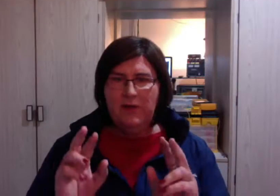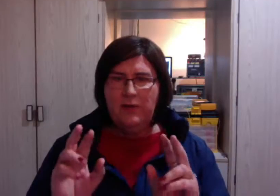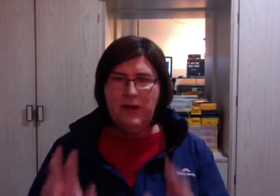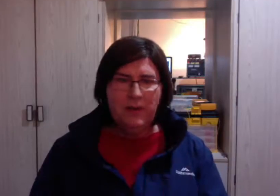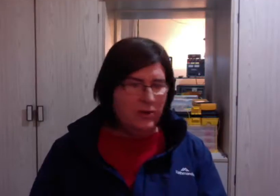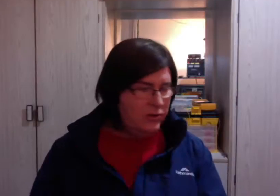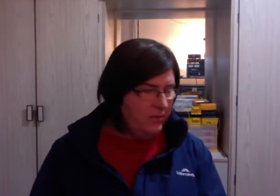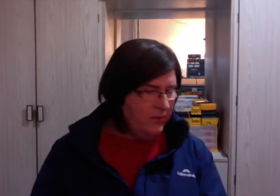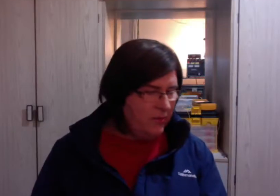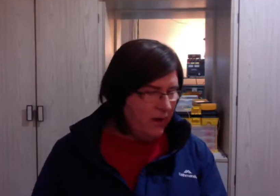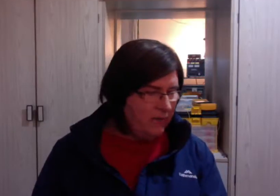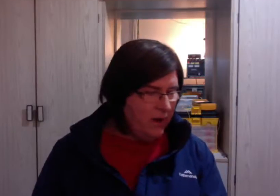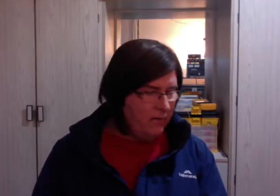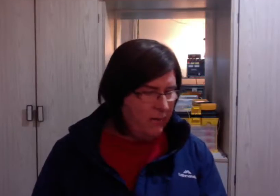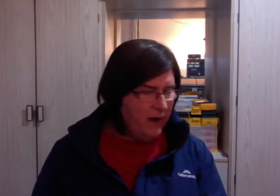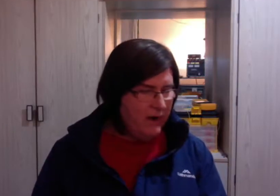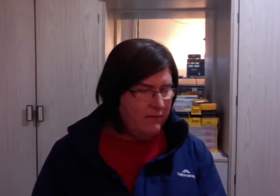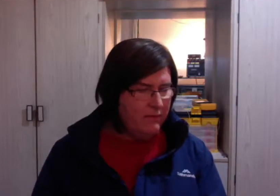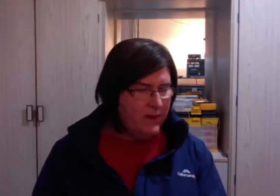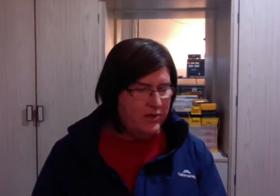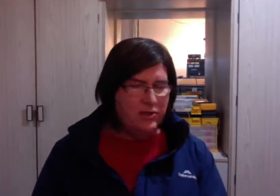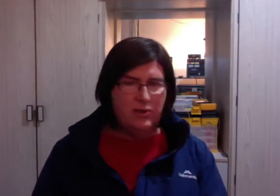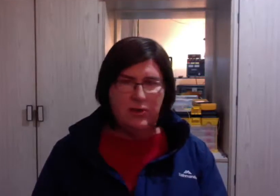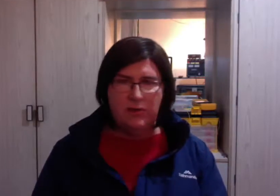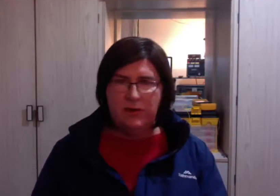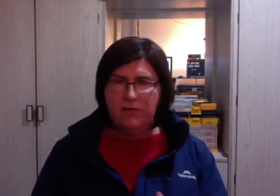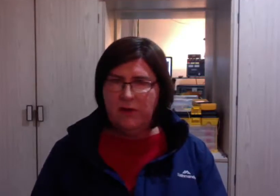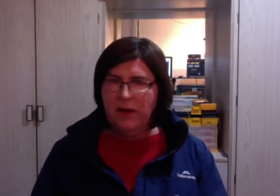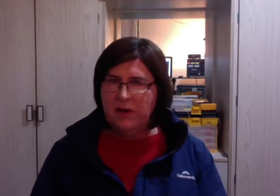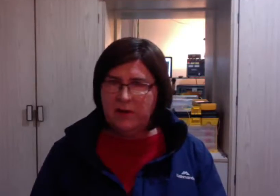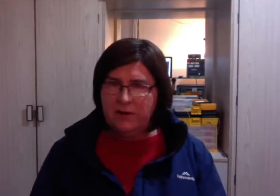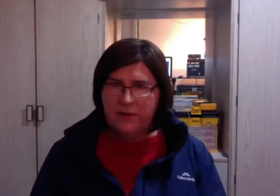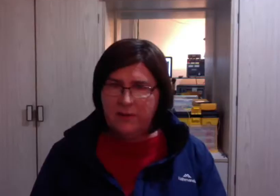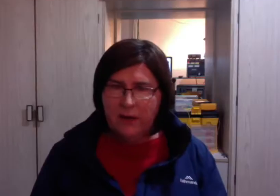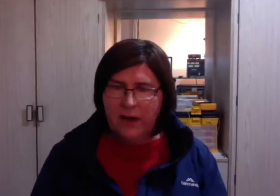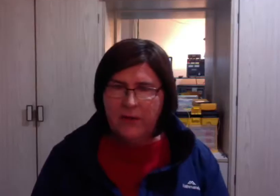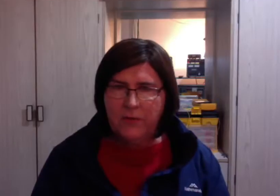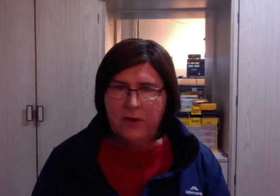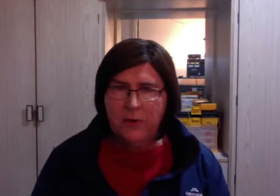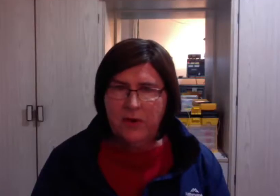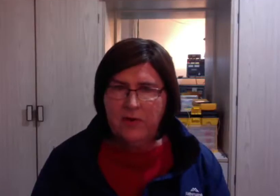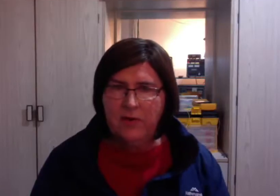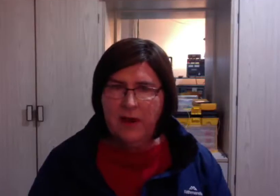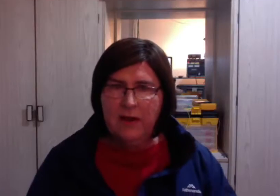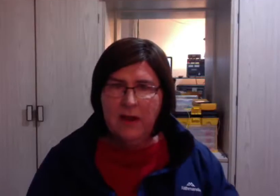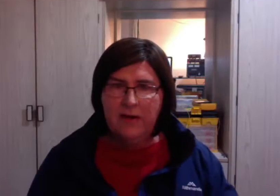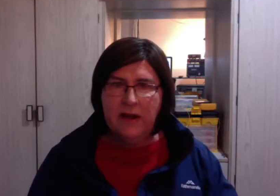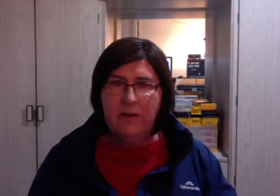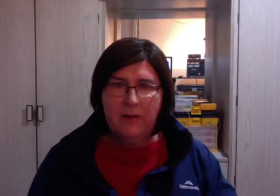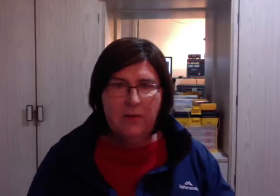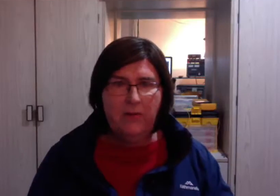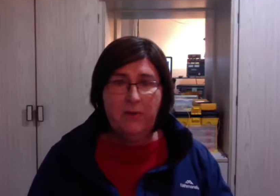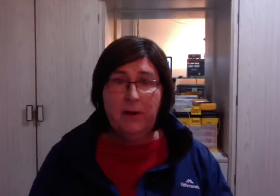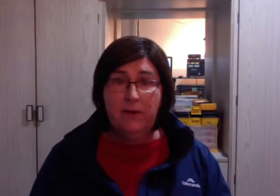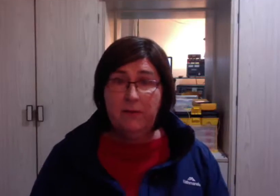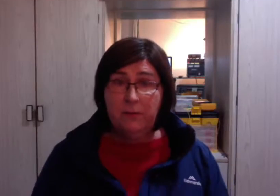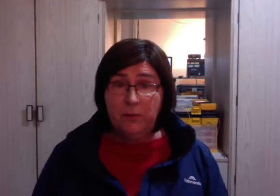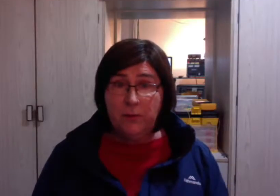you who are coming on trips, if I've kind of provided information to you and you feel like it's not answering your questions, like Kerry with respect to the fuel